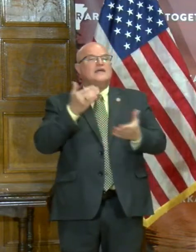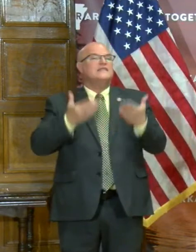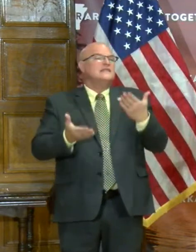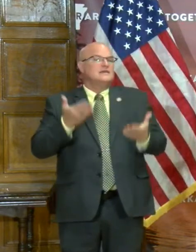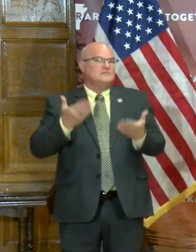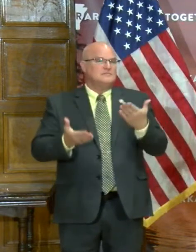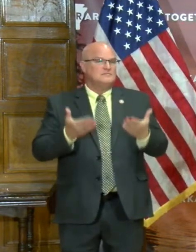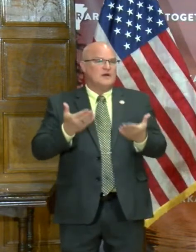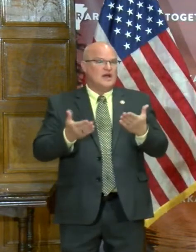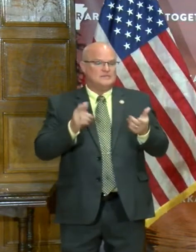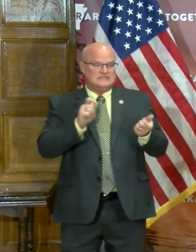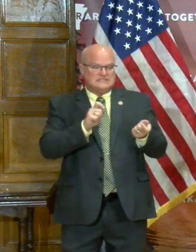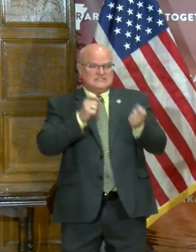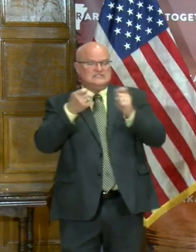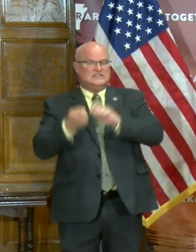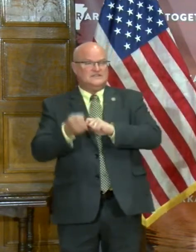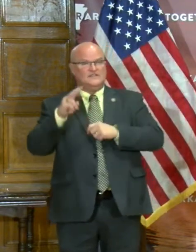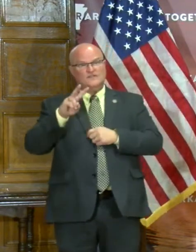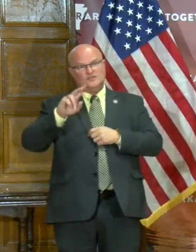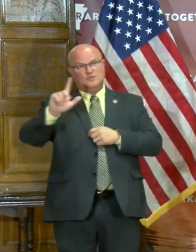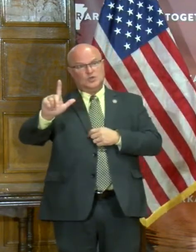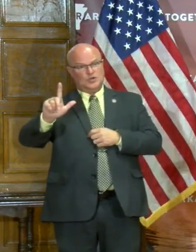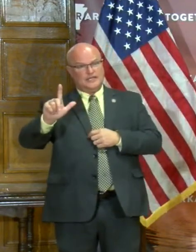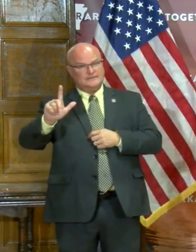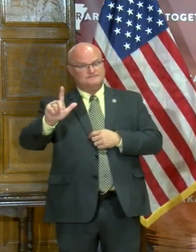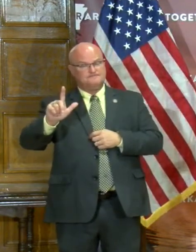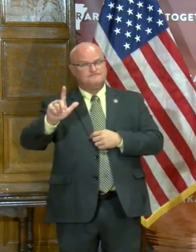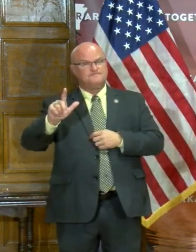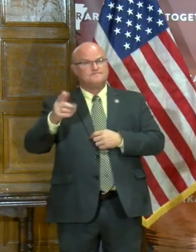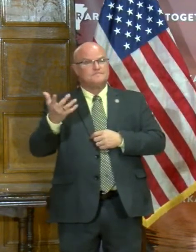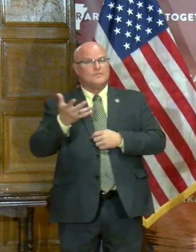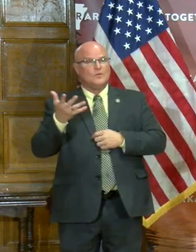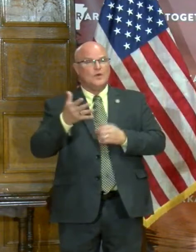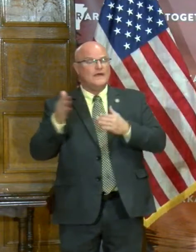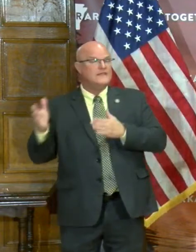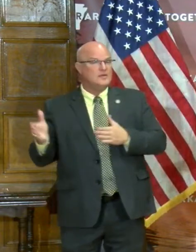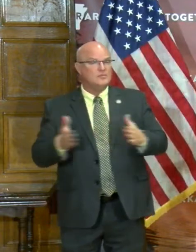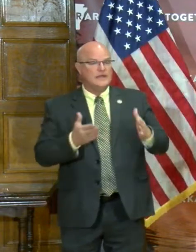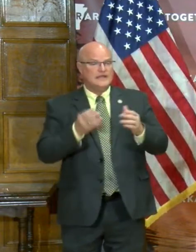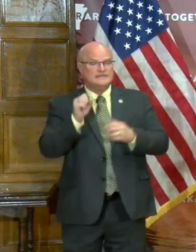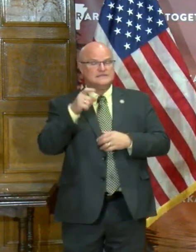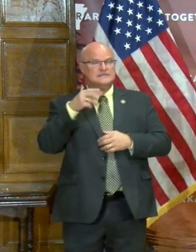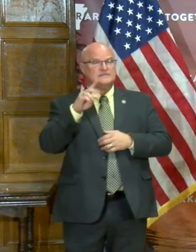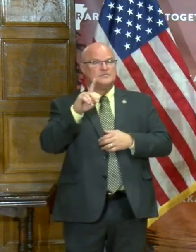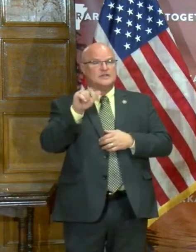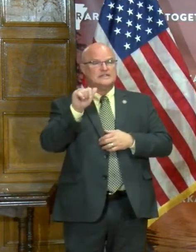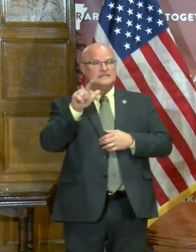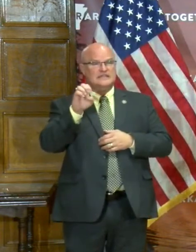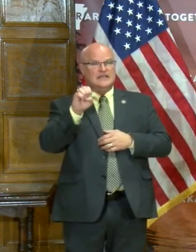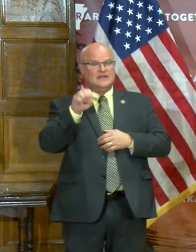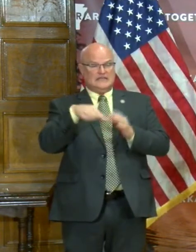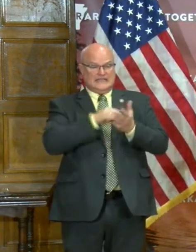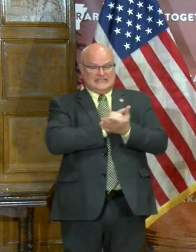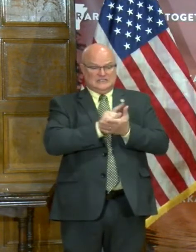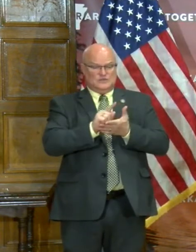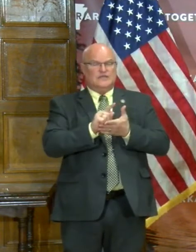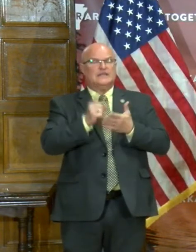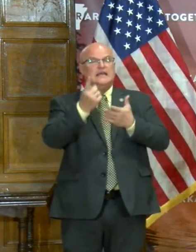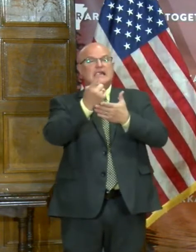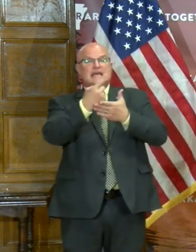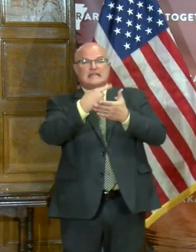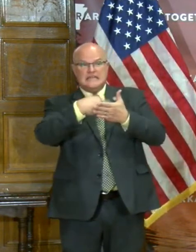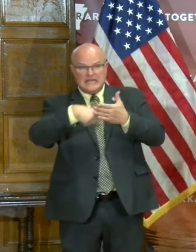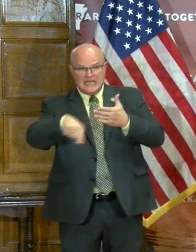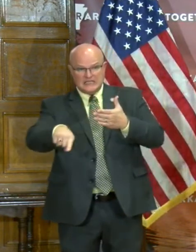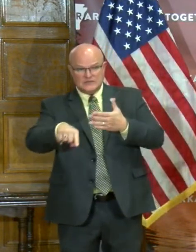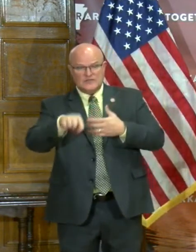might be shifted to virtual learning. And what their plan is in Springdale is for this week and then next week